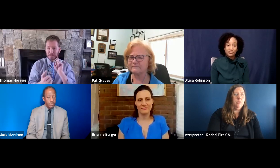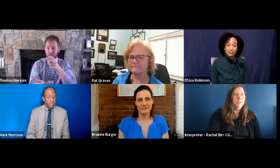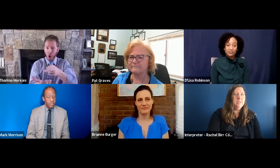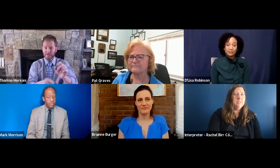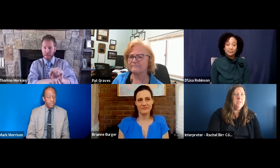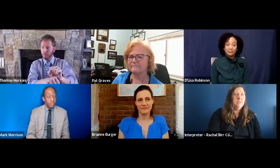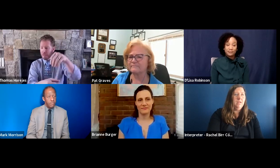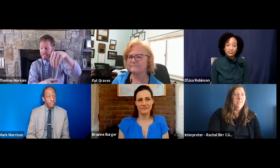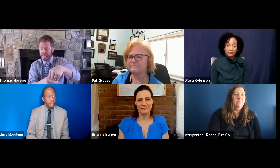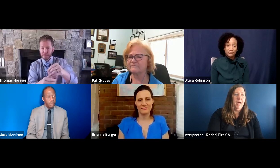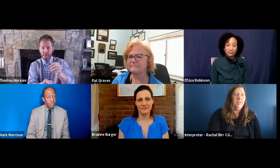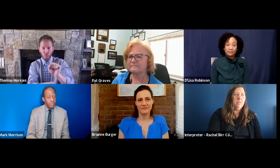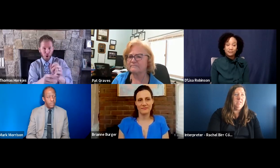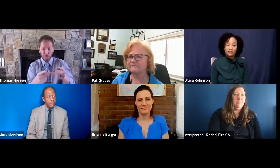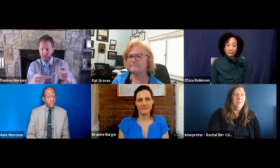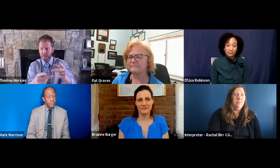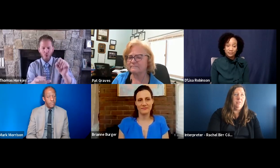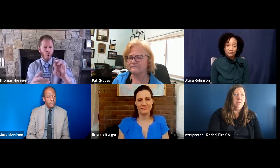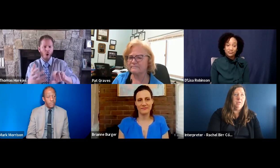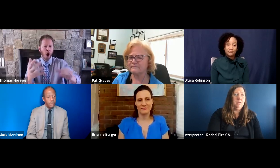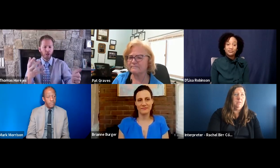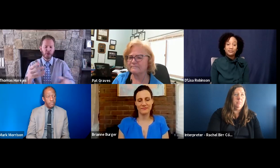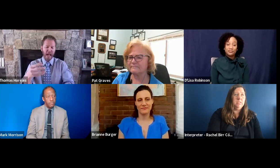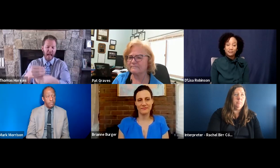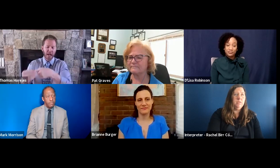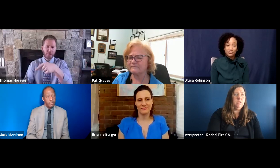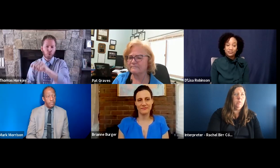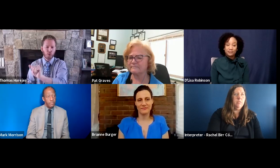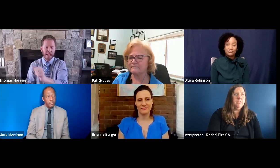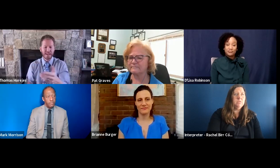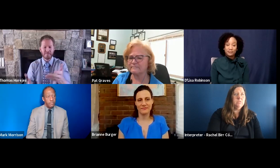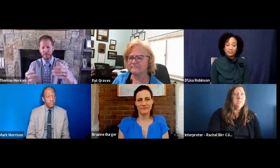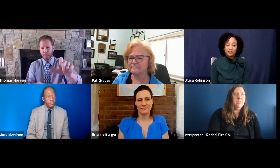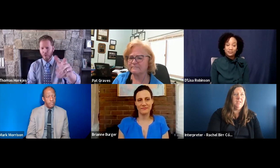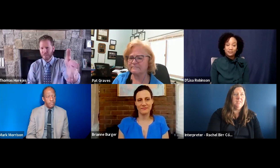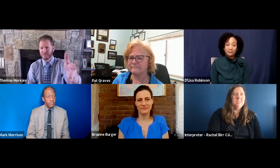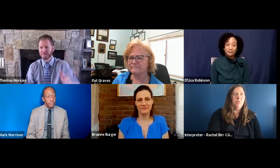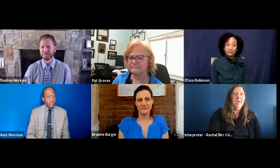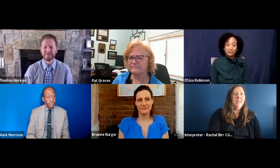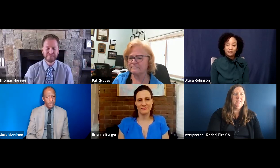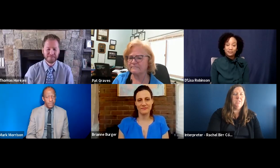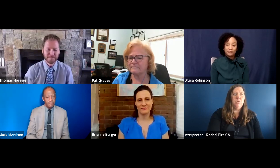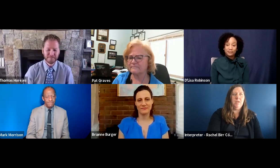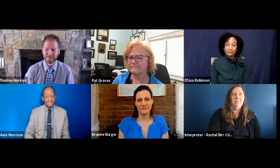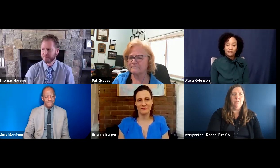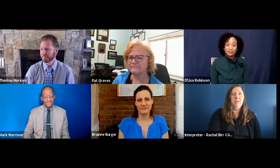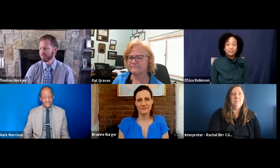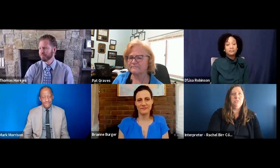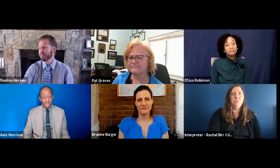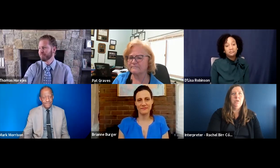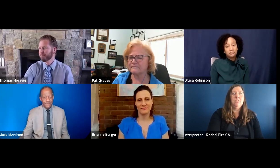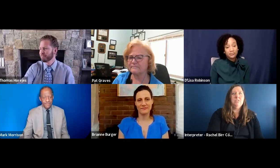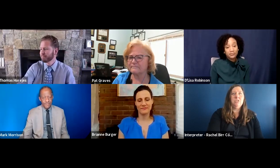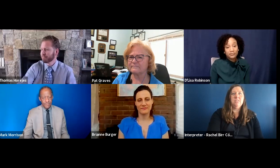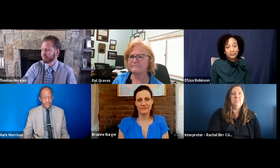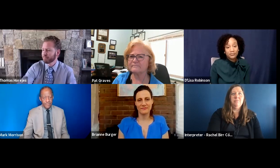in the workplace, the value that deaf and hard of hearing employees bring to the workplace, or something else? So add that to the Q&A if you'd like